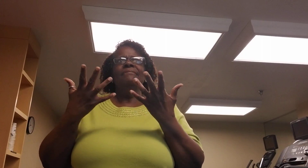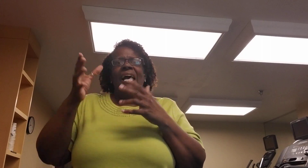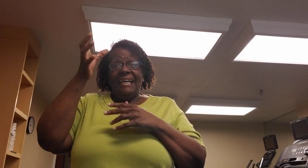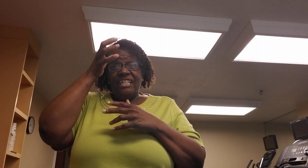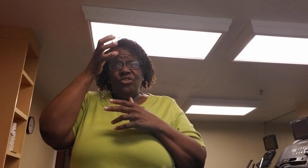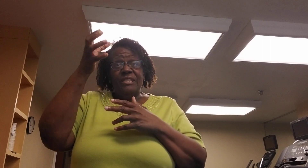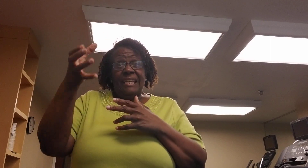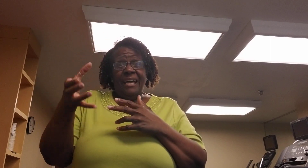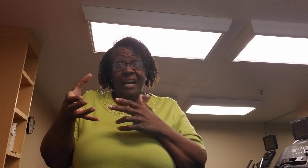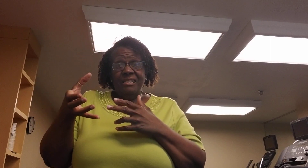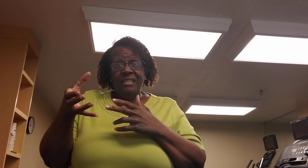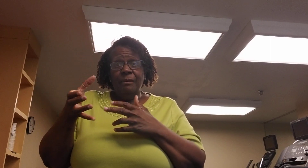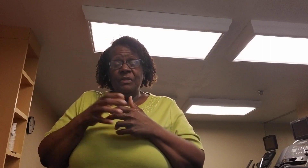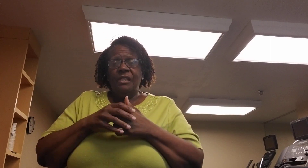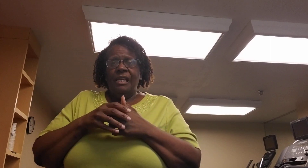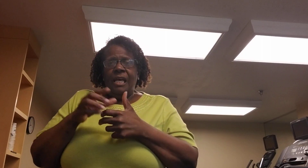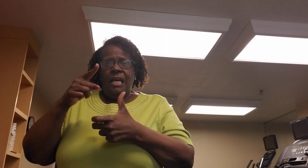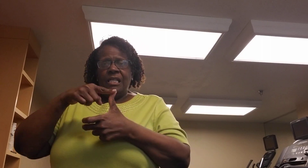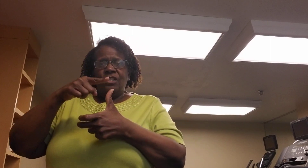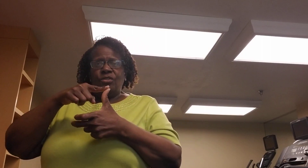three I guess you could say concepts. So